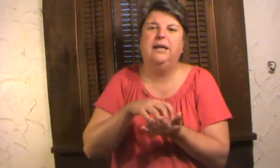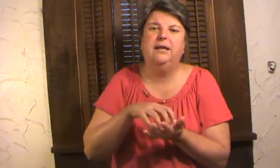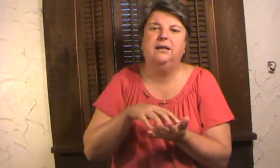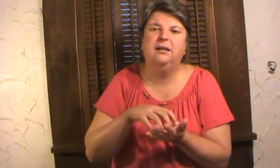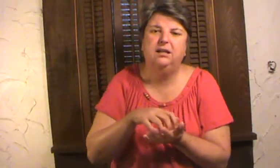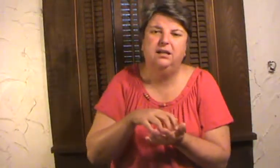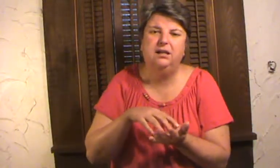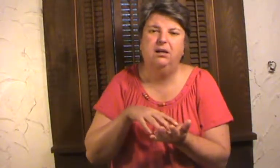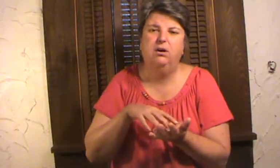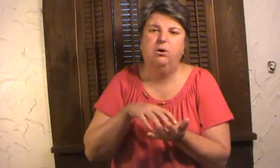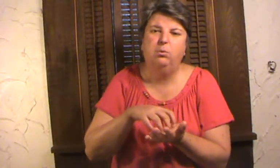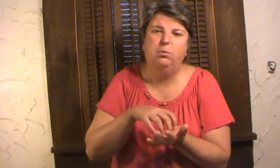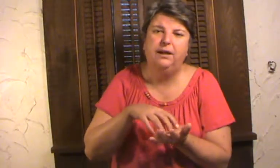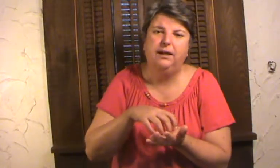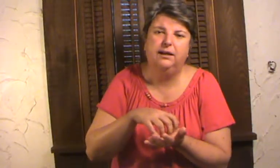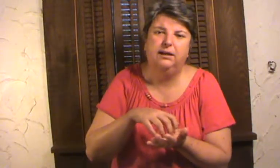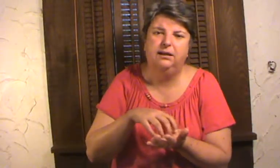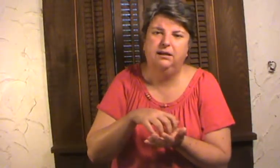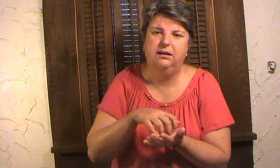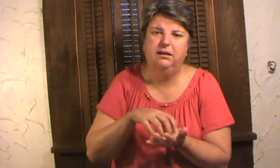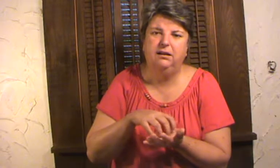Weak, weak.